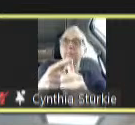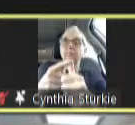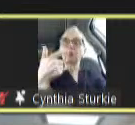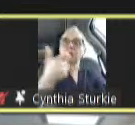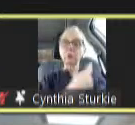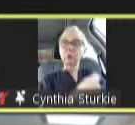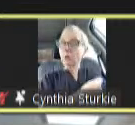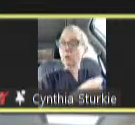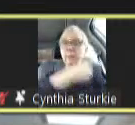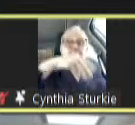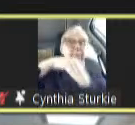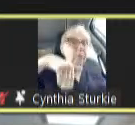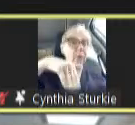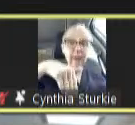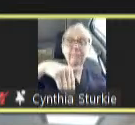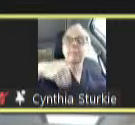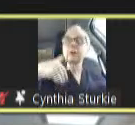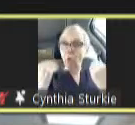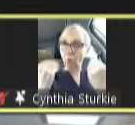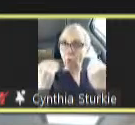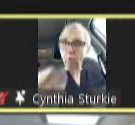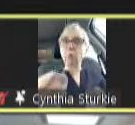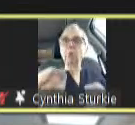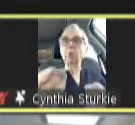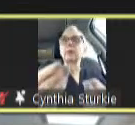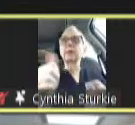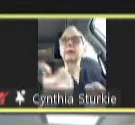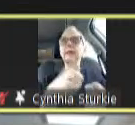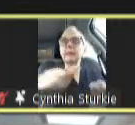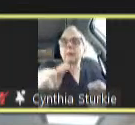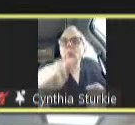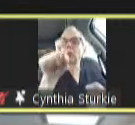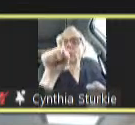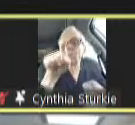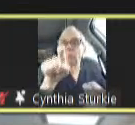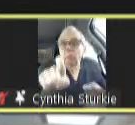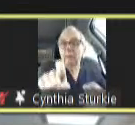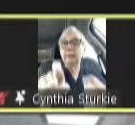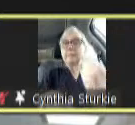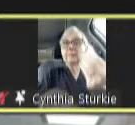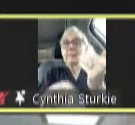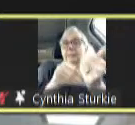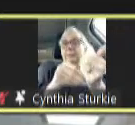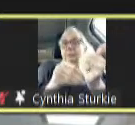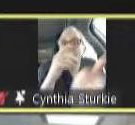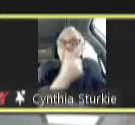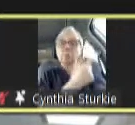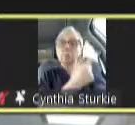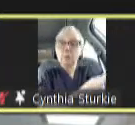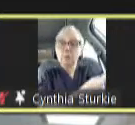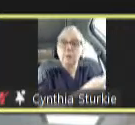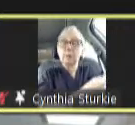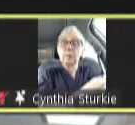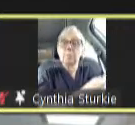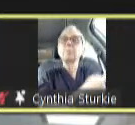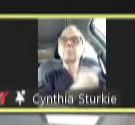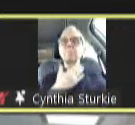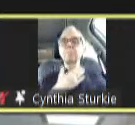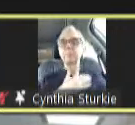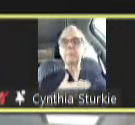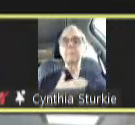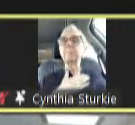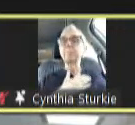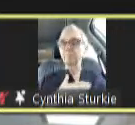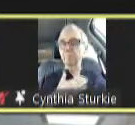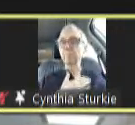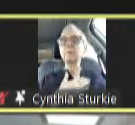yet. And anybody who is eligible for an additional dose of your mRNA, your Pfizer, your